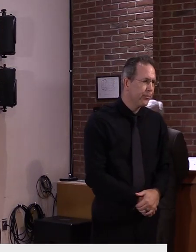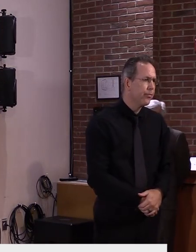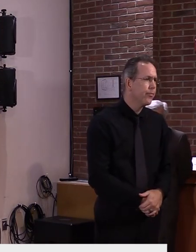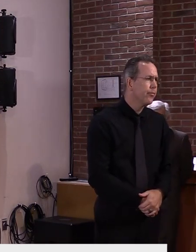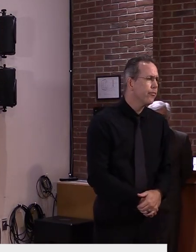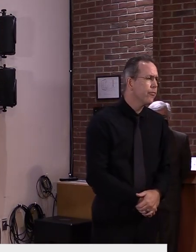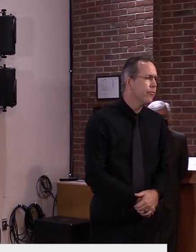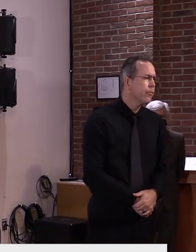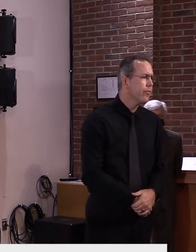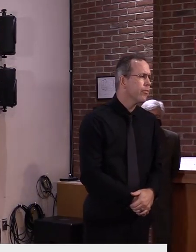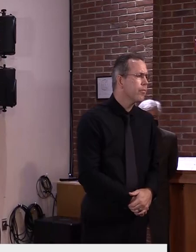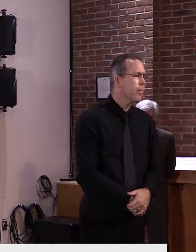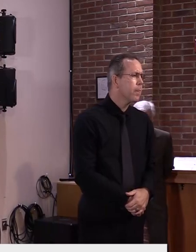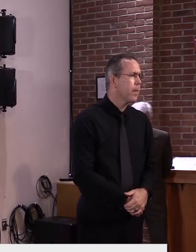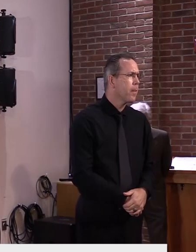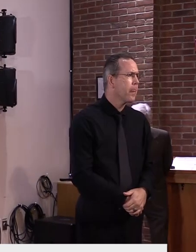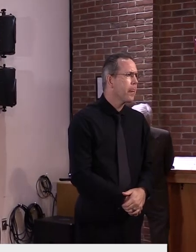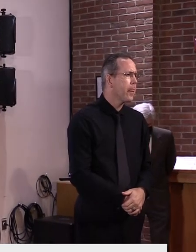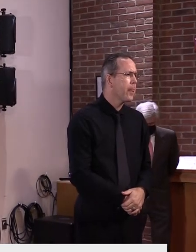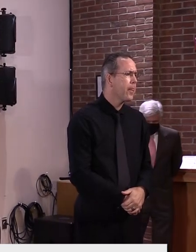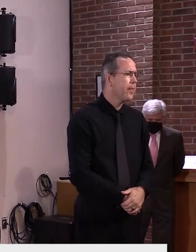Andrew, Caledonia Record.